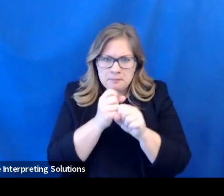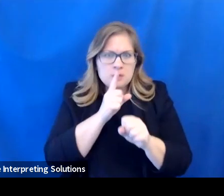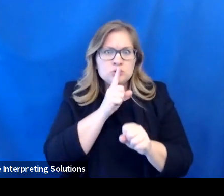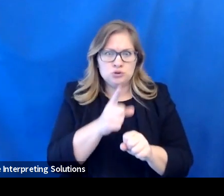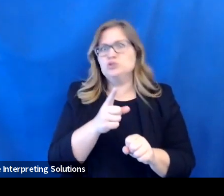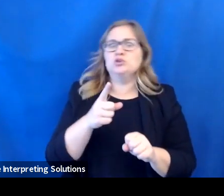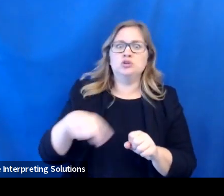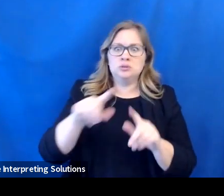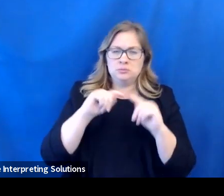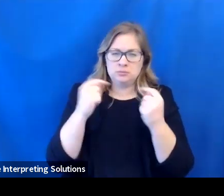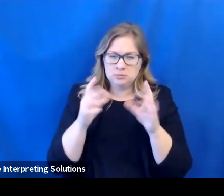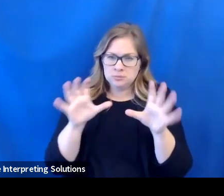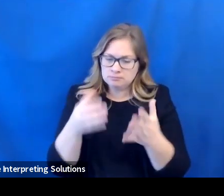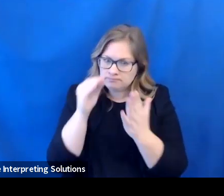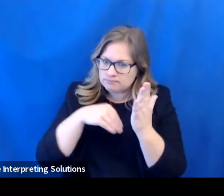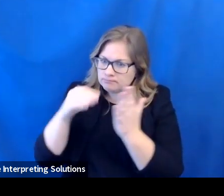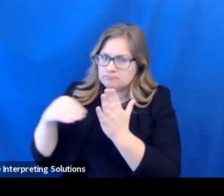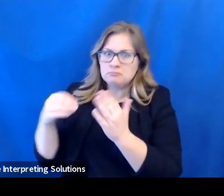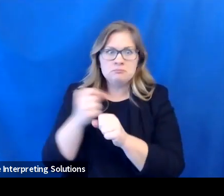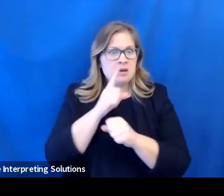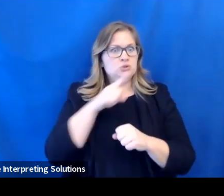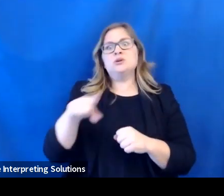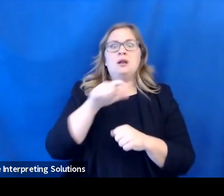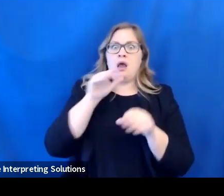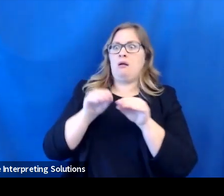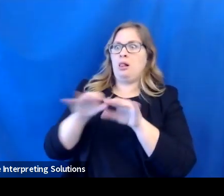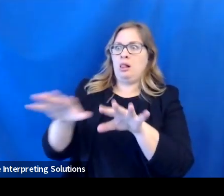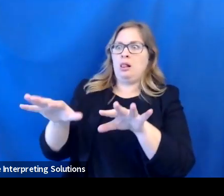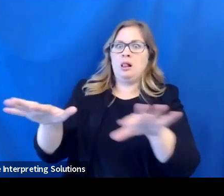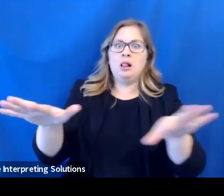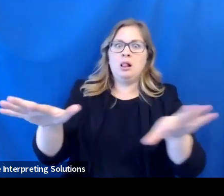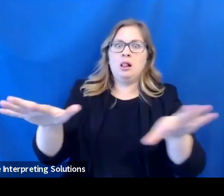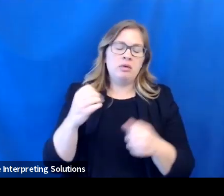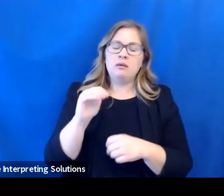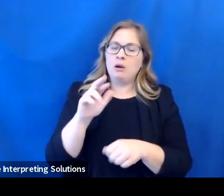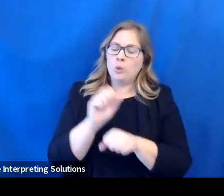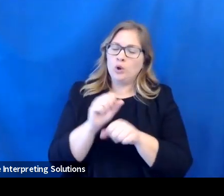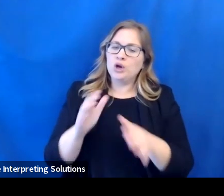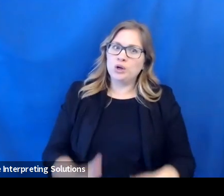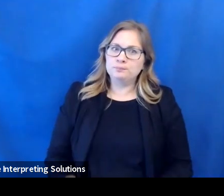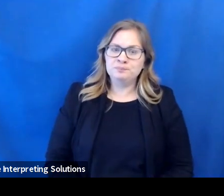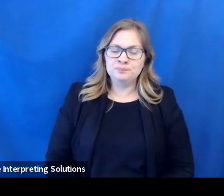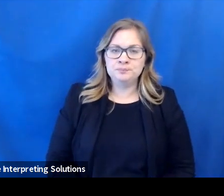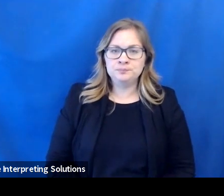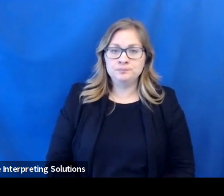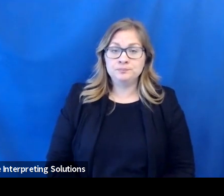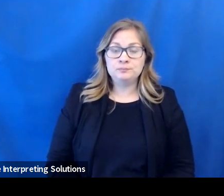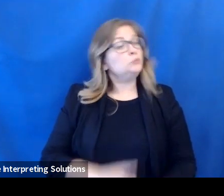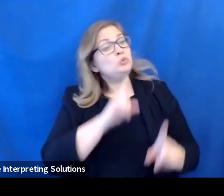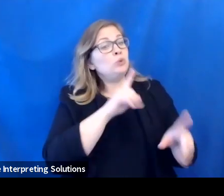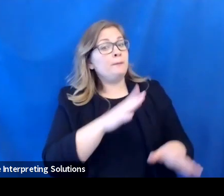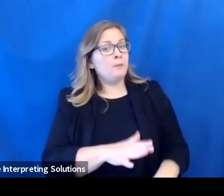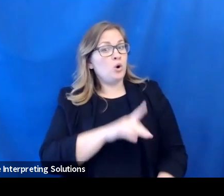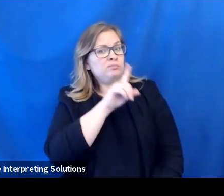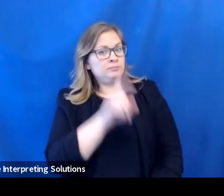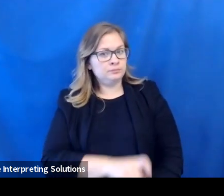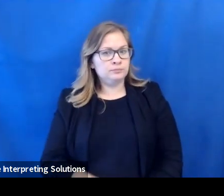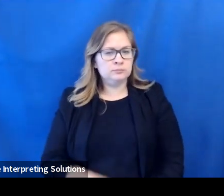to answer that question? Yeah, so 296 cases, those are people who have tested